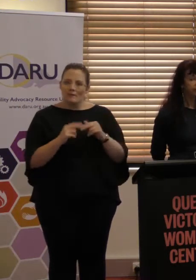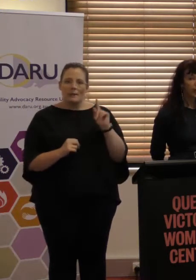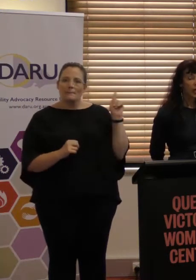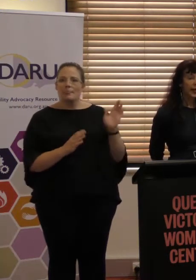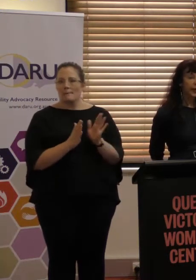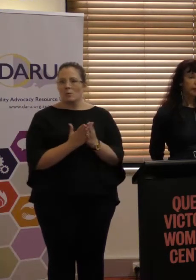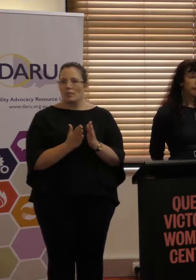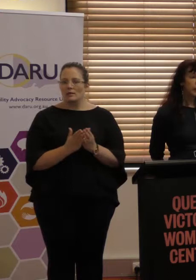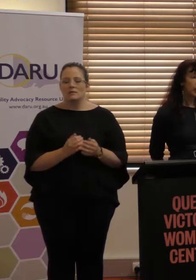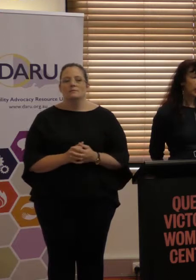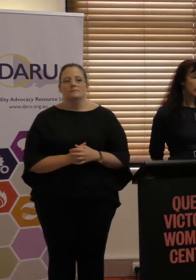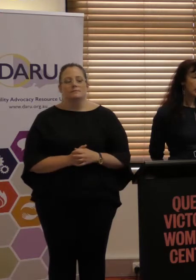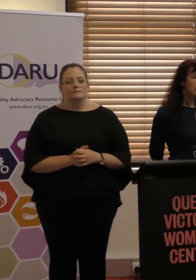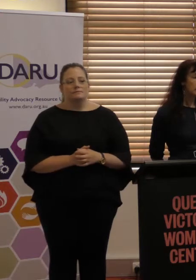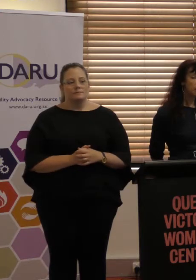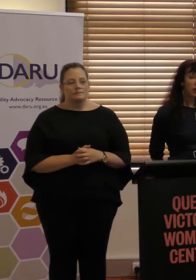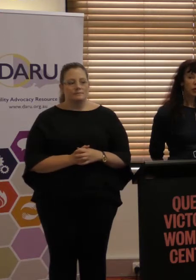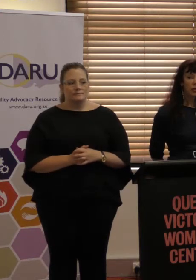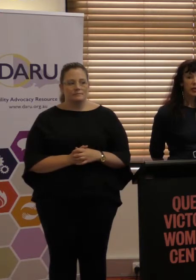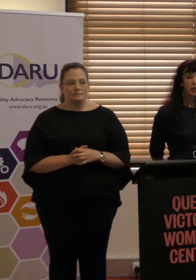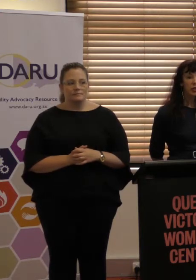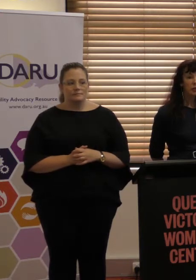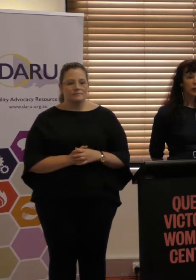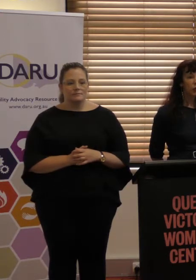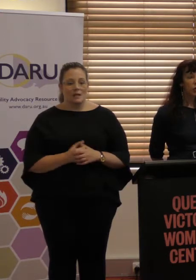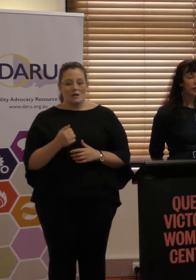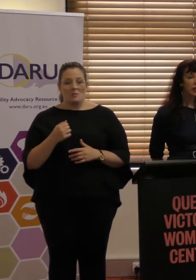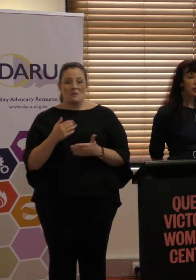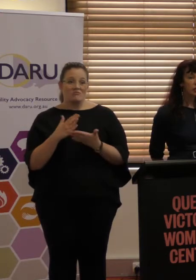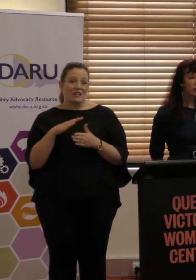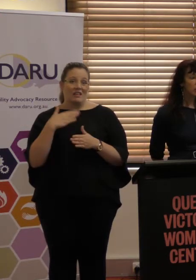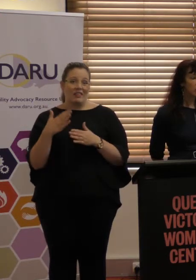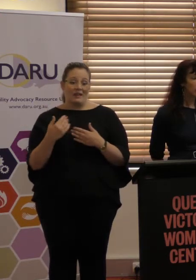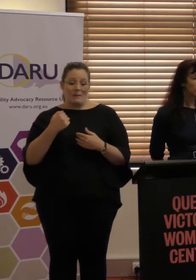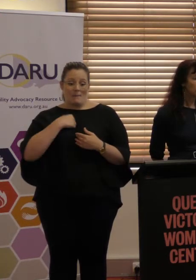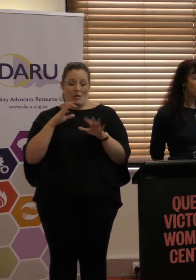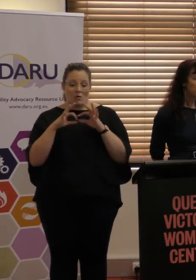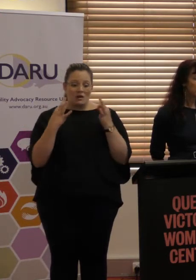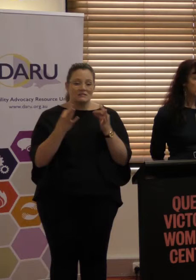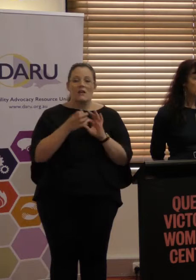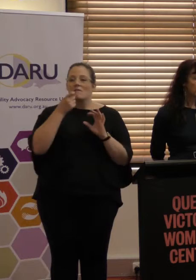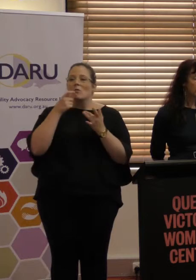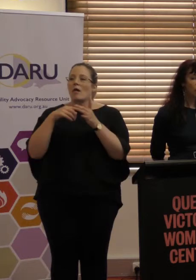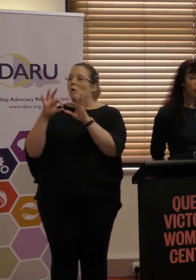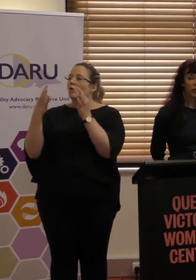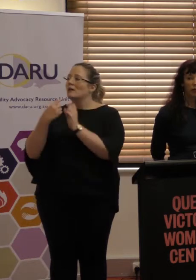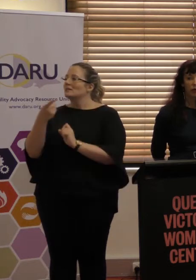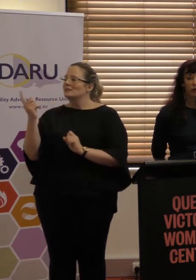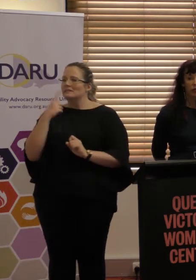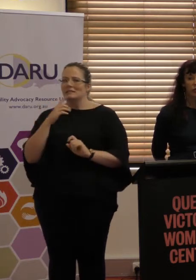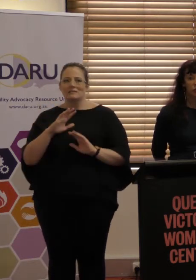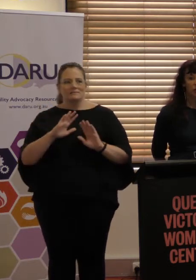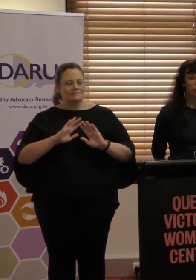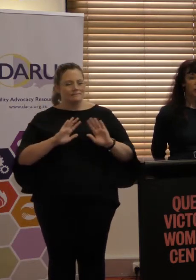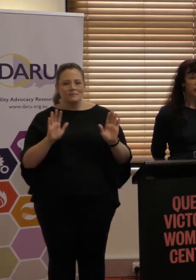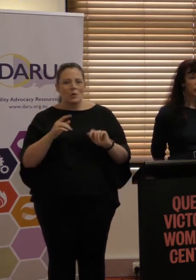booklet. In the end, my organisation and some other organisations wrote and said that we did not want any